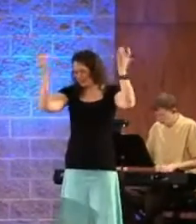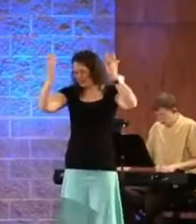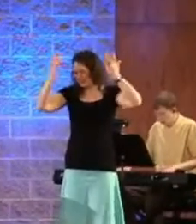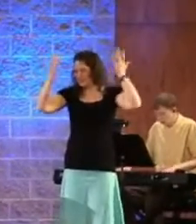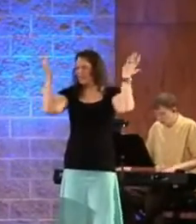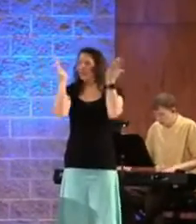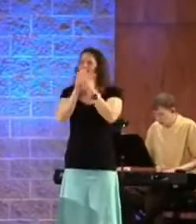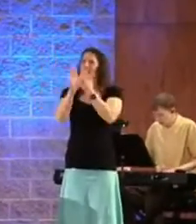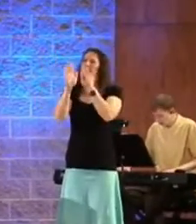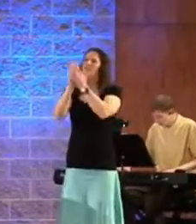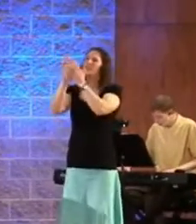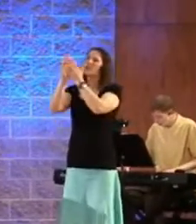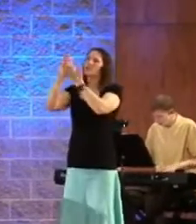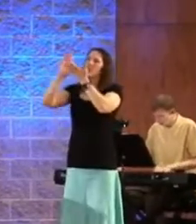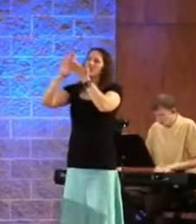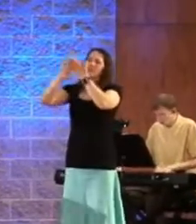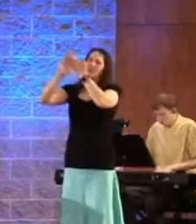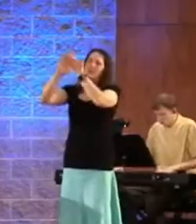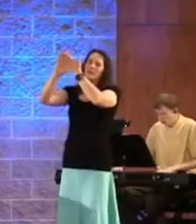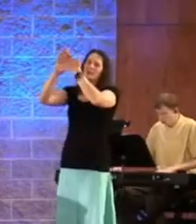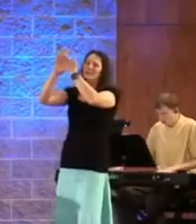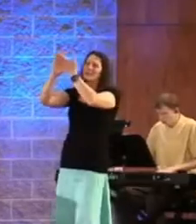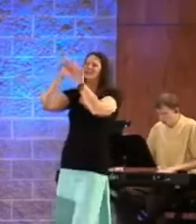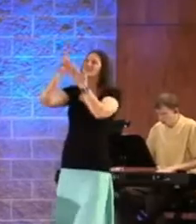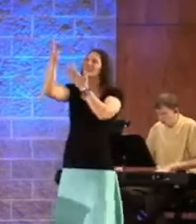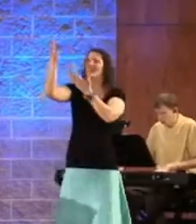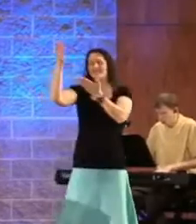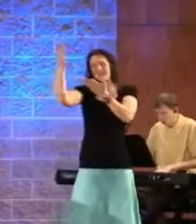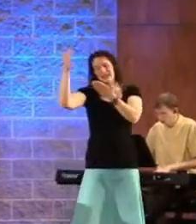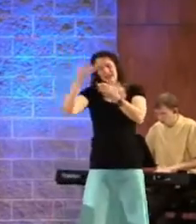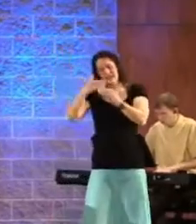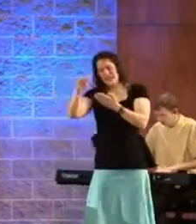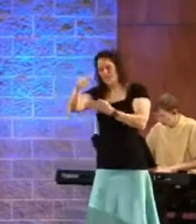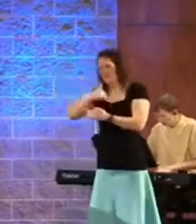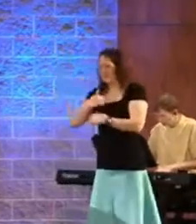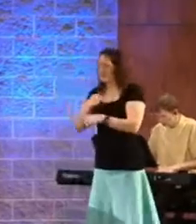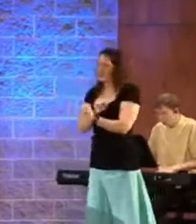hallelujah. Praise the one who set me free.